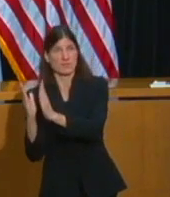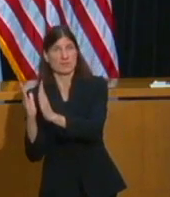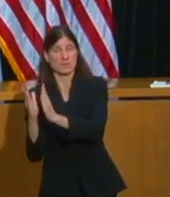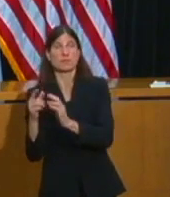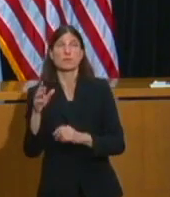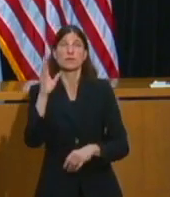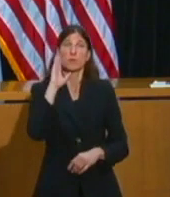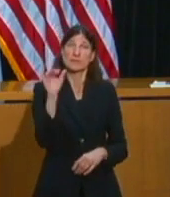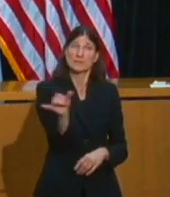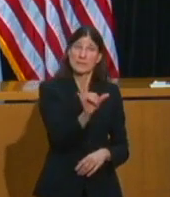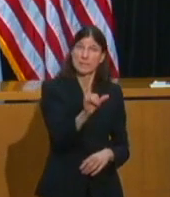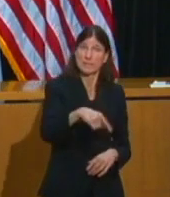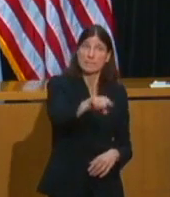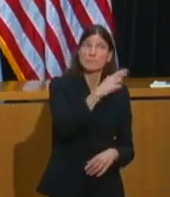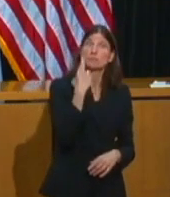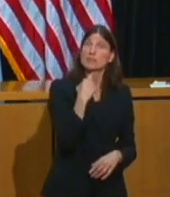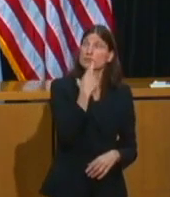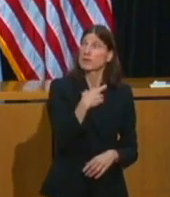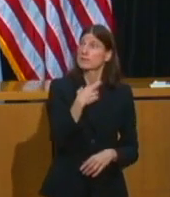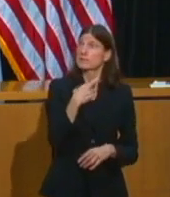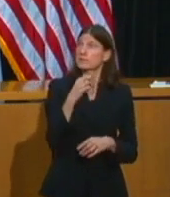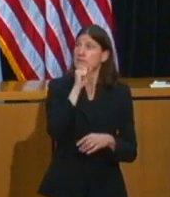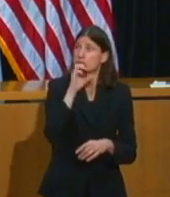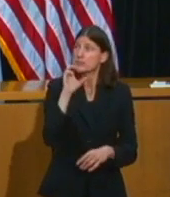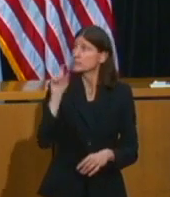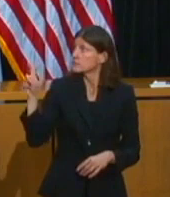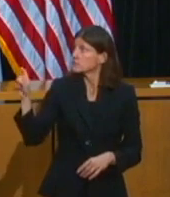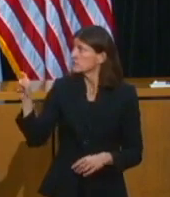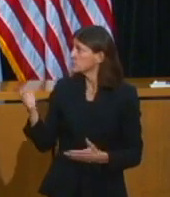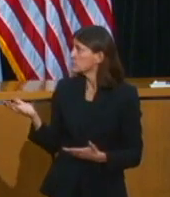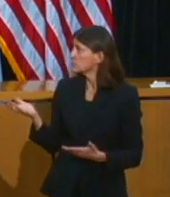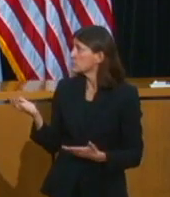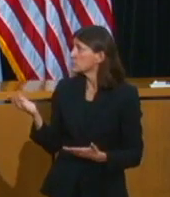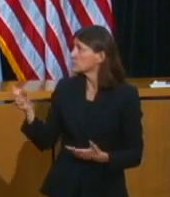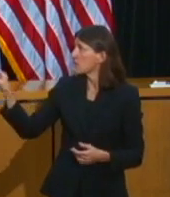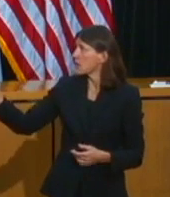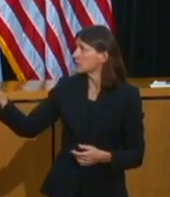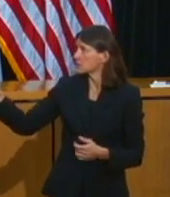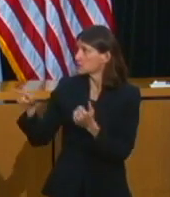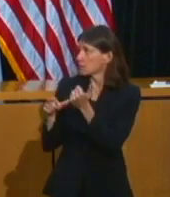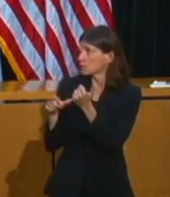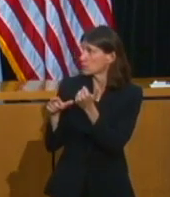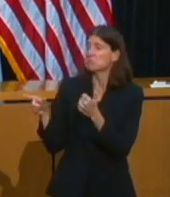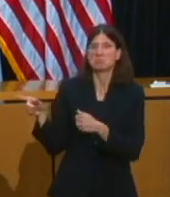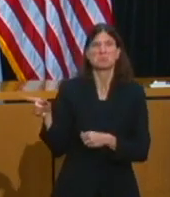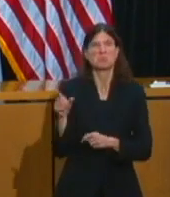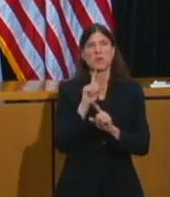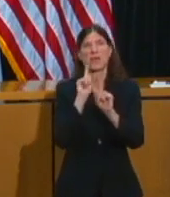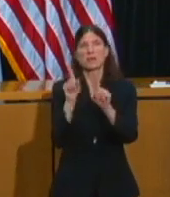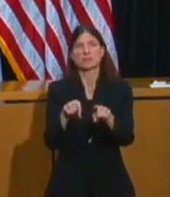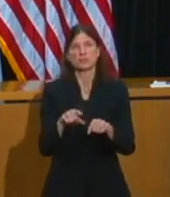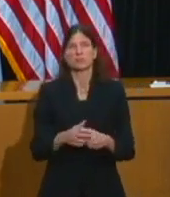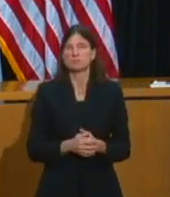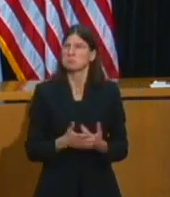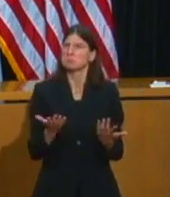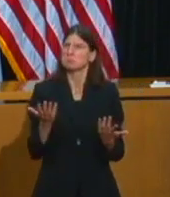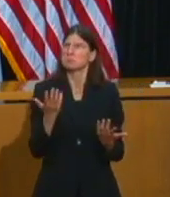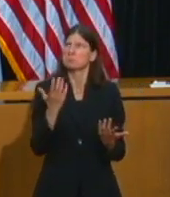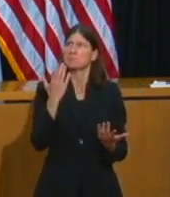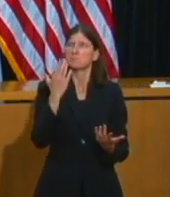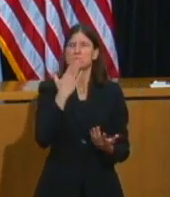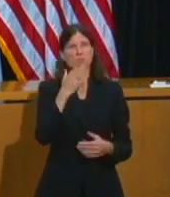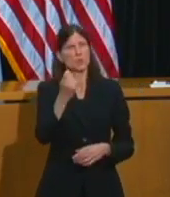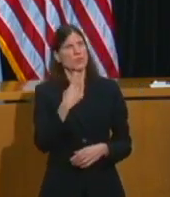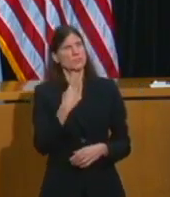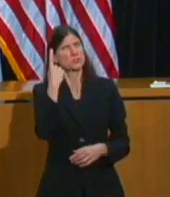retail stores? That's a good question. I'm going to let people who probably spent some time thinking about it speak to that one.